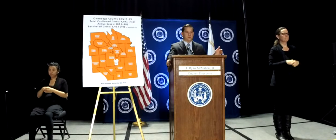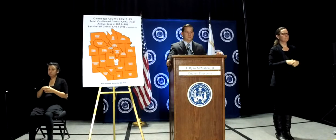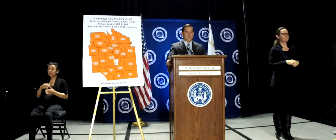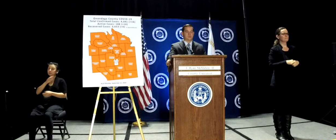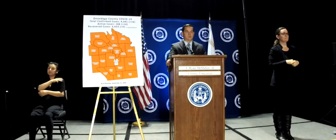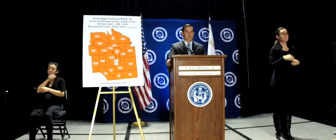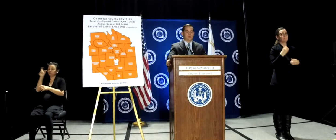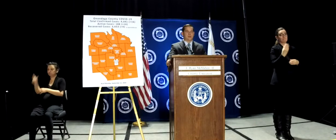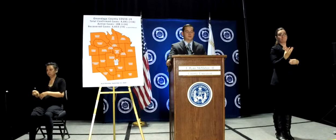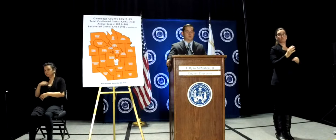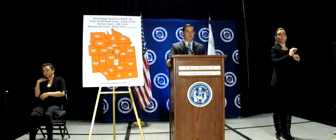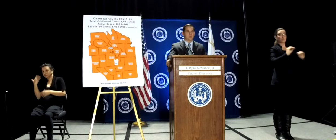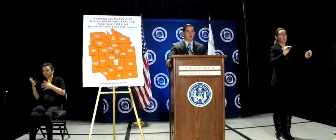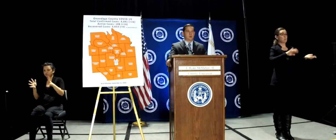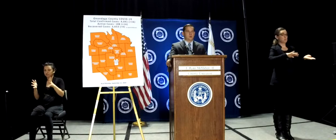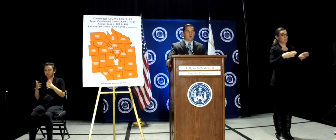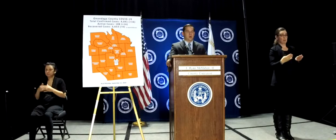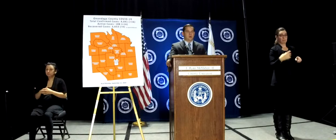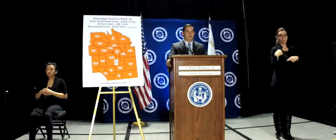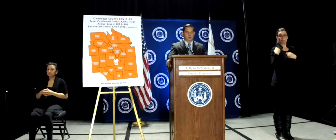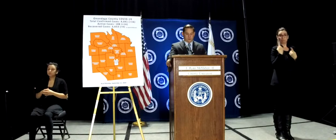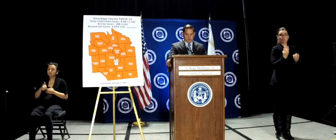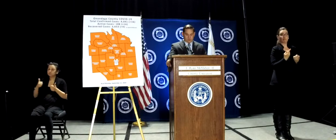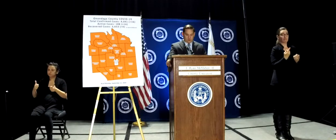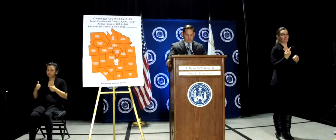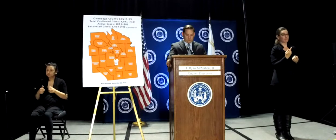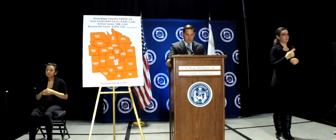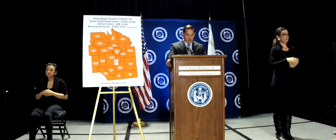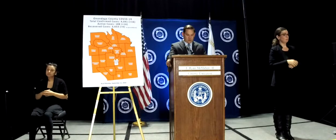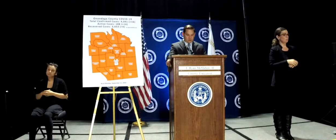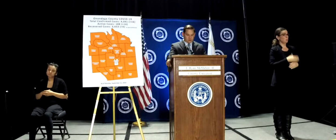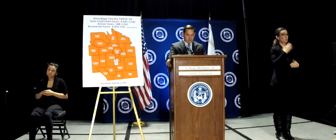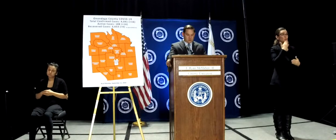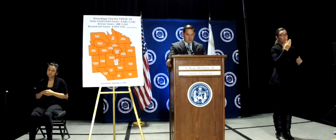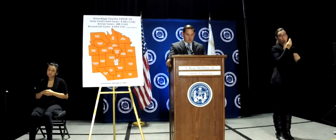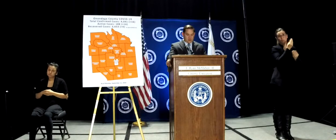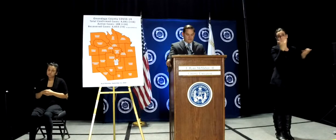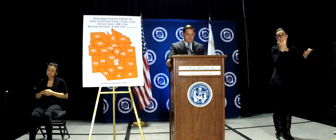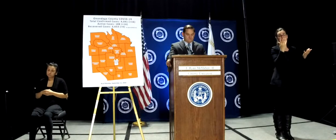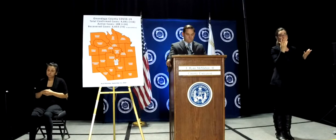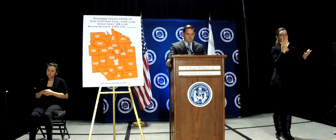was a period of time, too, that we had. So good news in our fight with the virus.